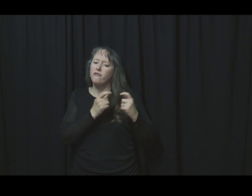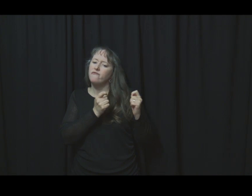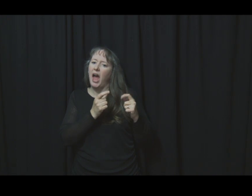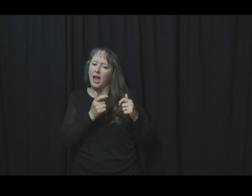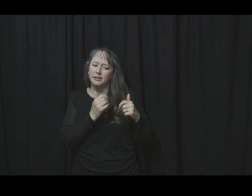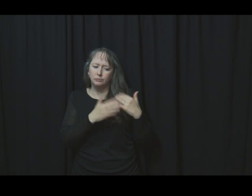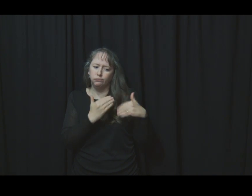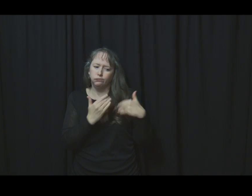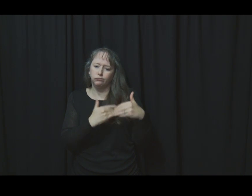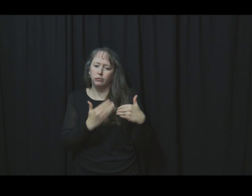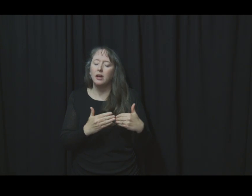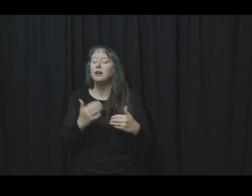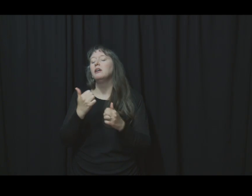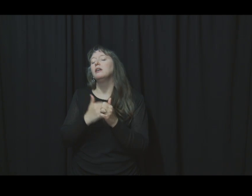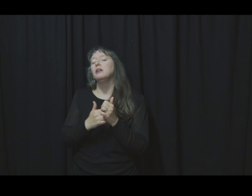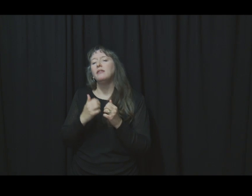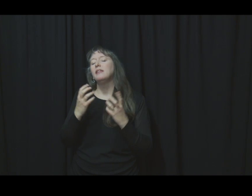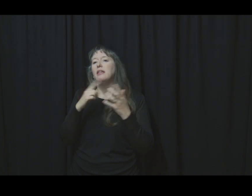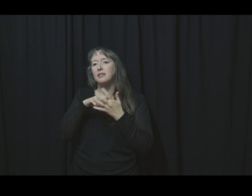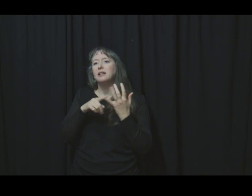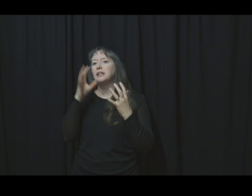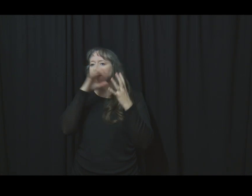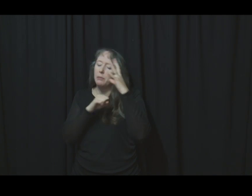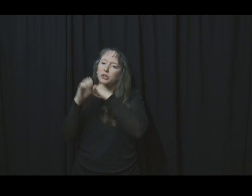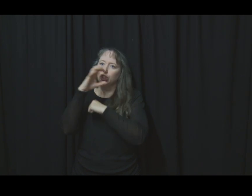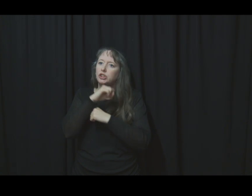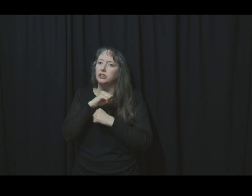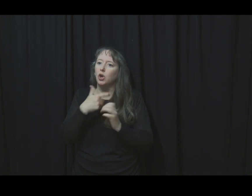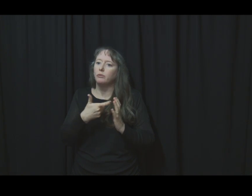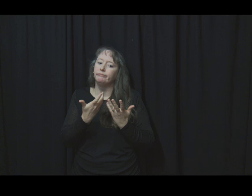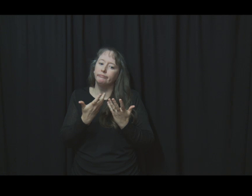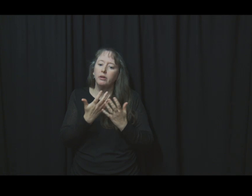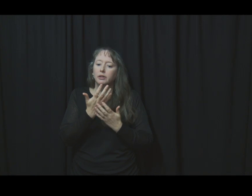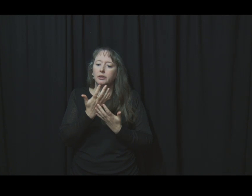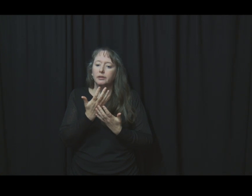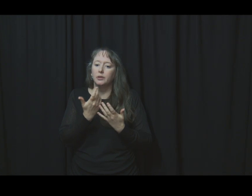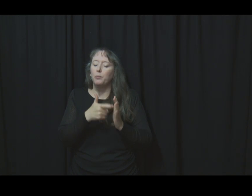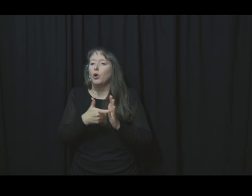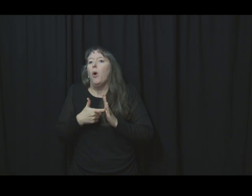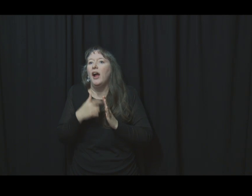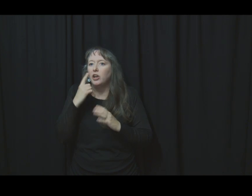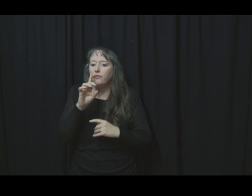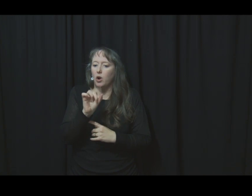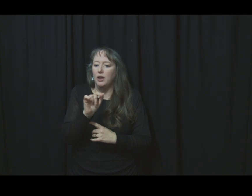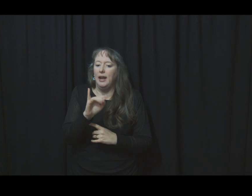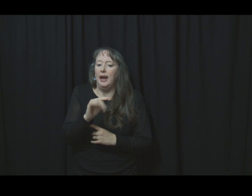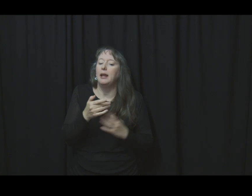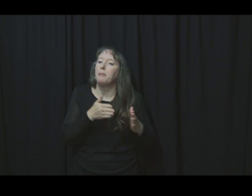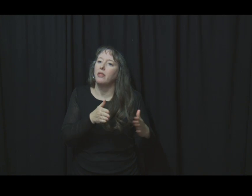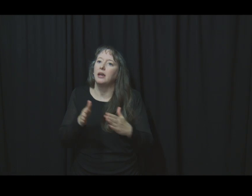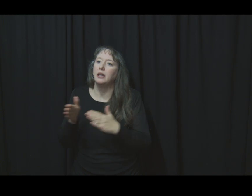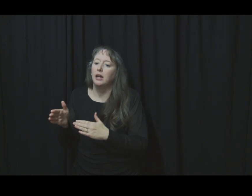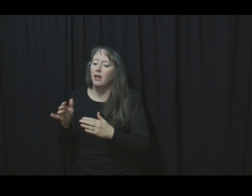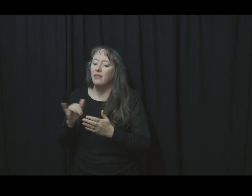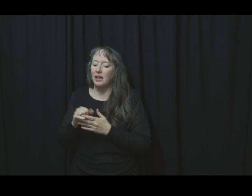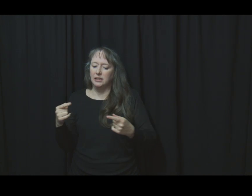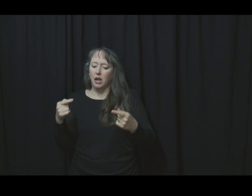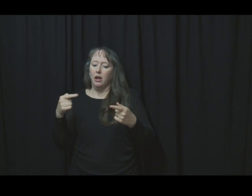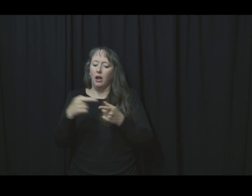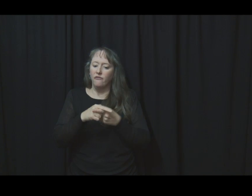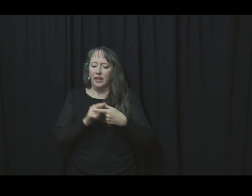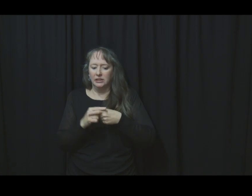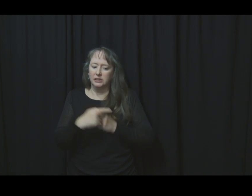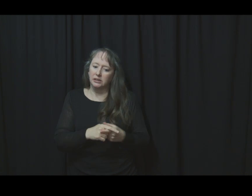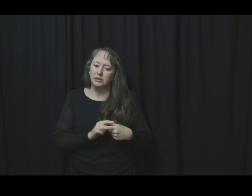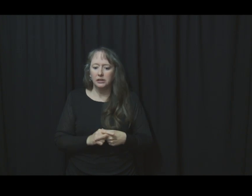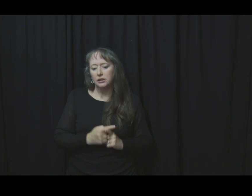assumptions. Every dating method has those assumptions. Most of the dating methods, 90% of them, contradict the billions of years. There's no absolute